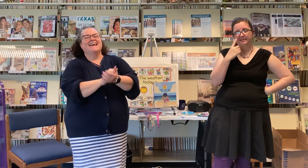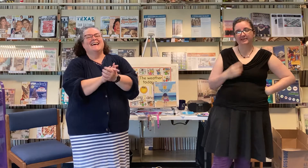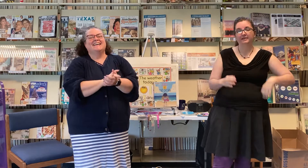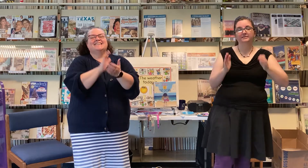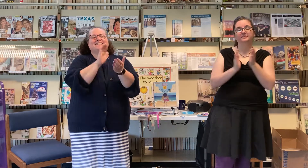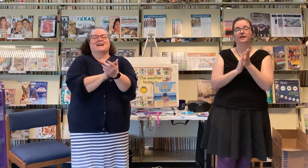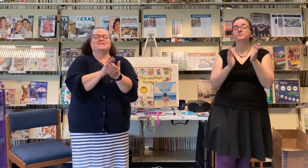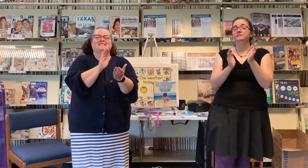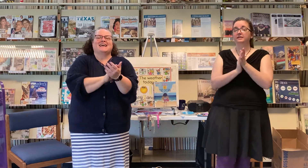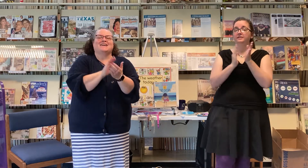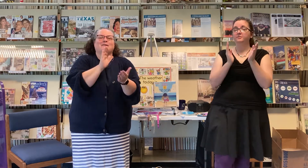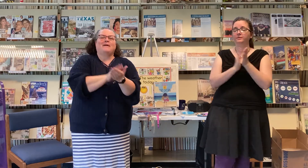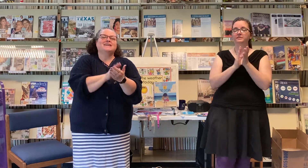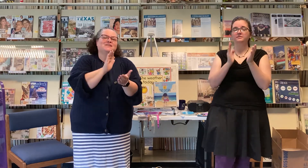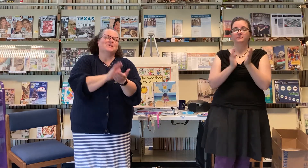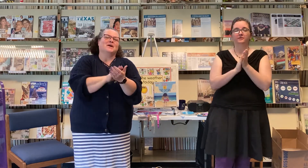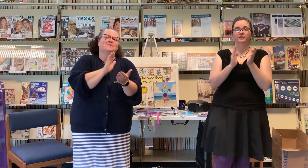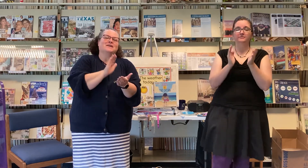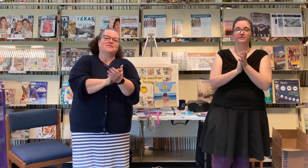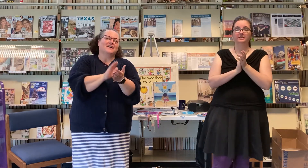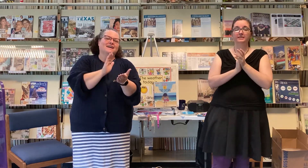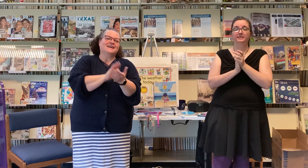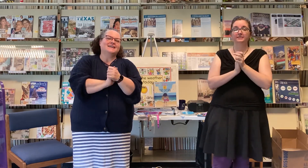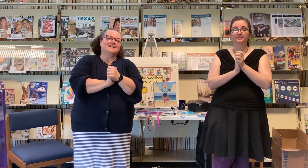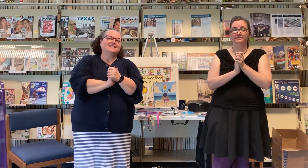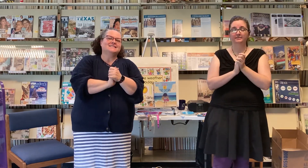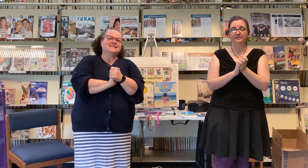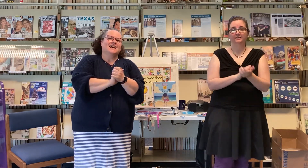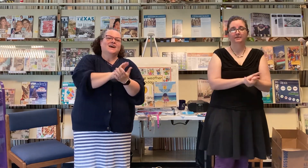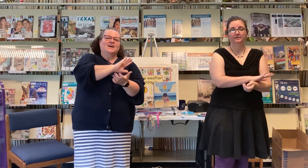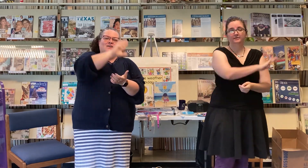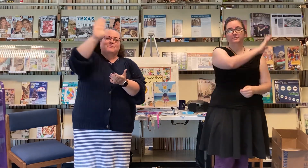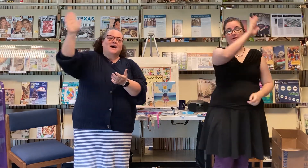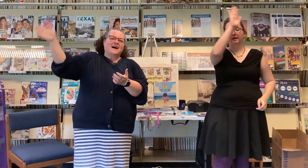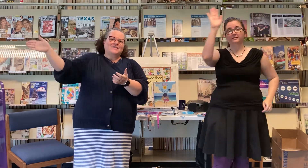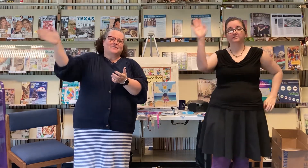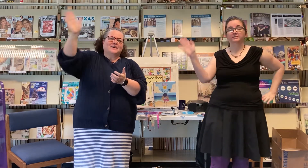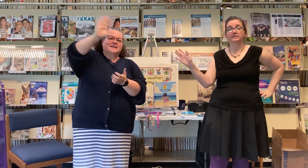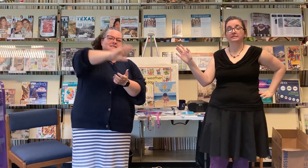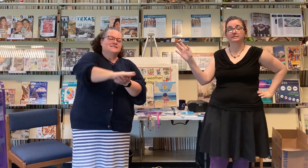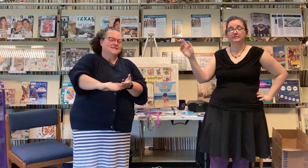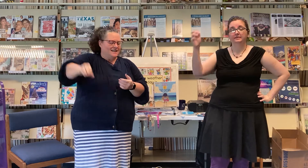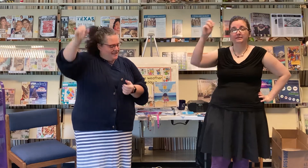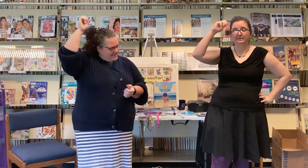eyes. It is time to say goodbye to all my friends. Goodbye, friends.